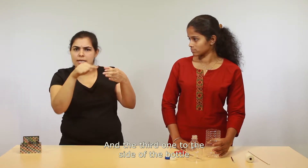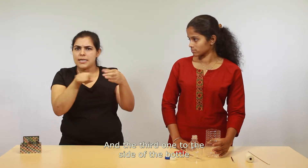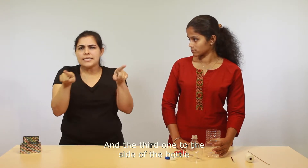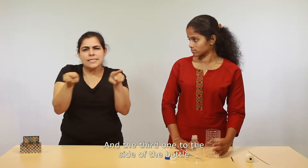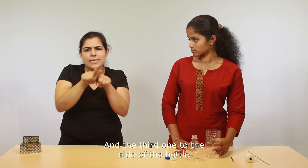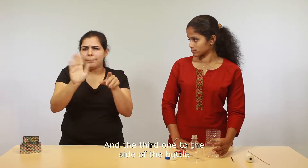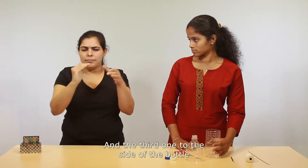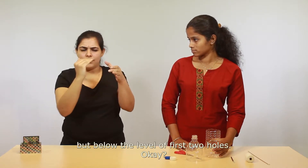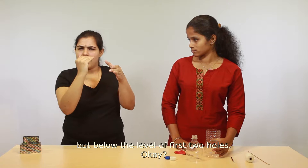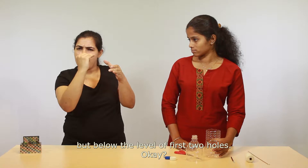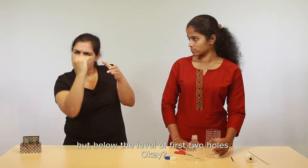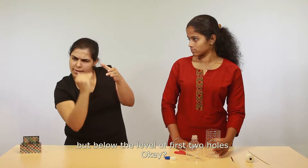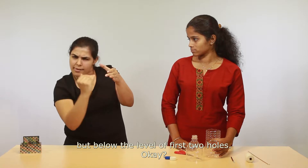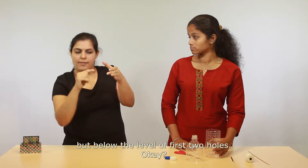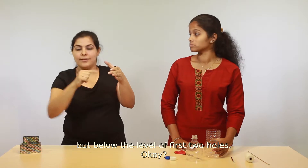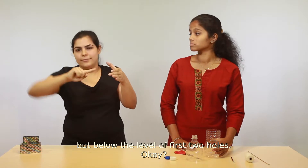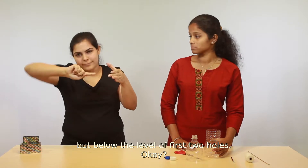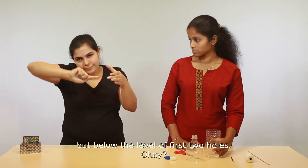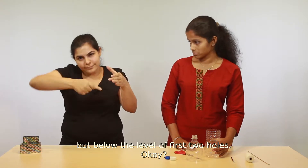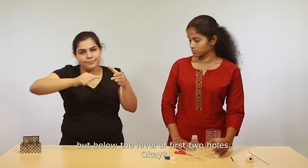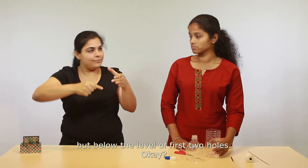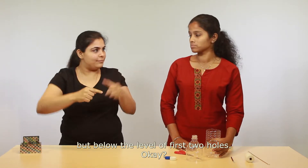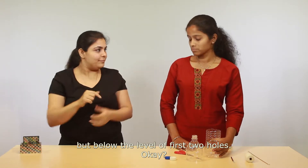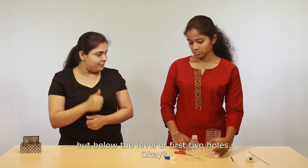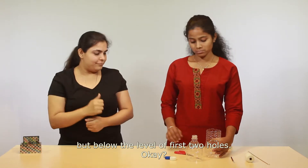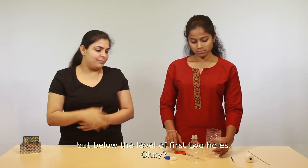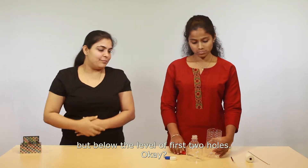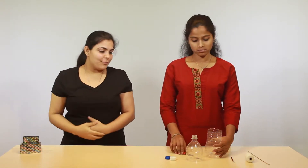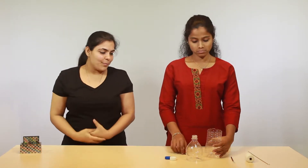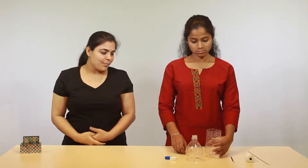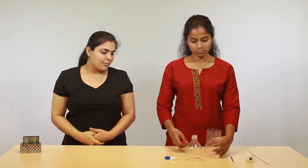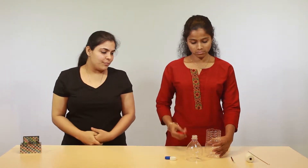the side of the bottle but below the level of sure let's do that